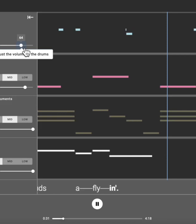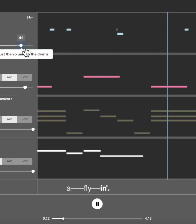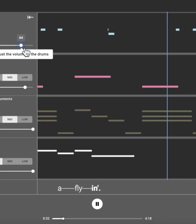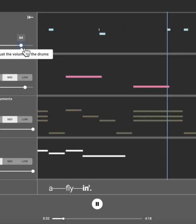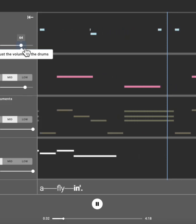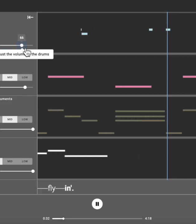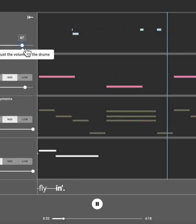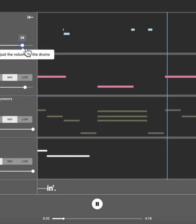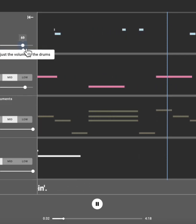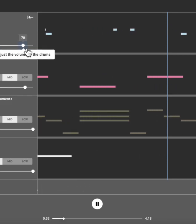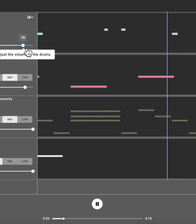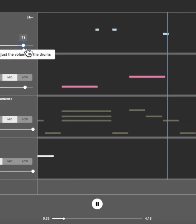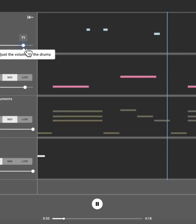a-flying.